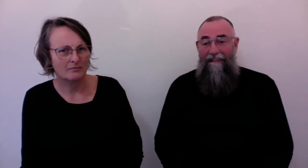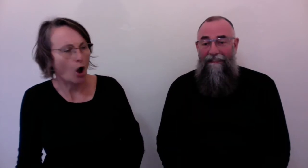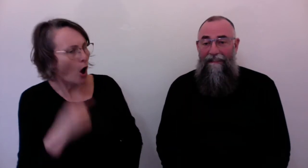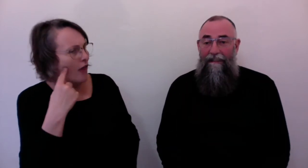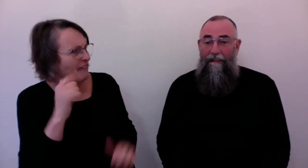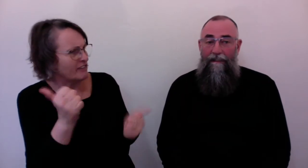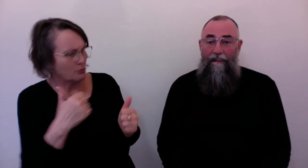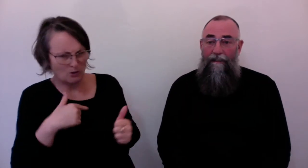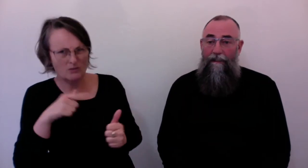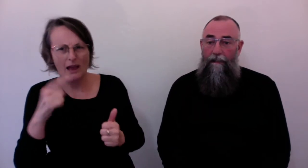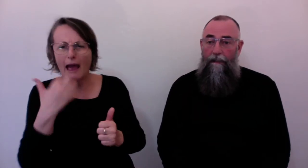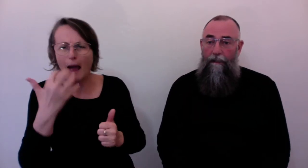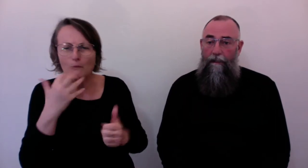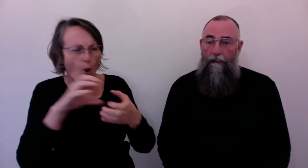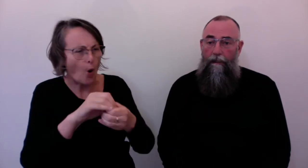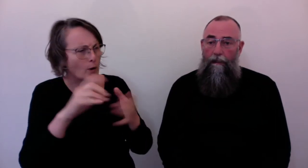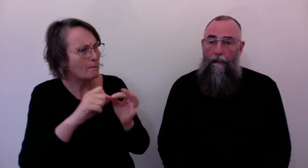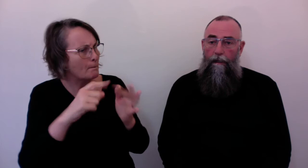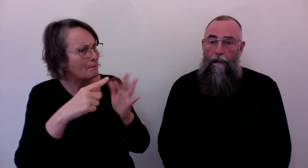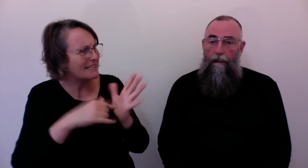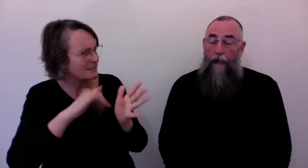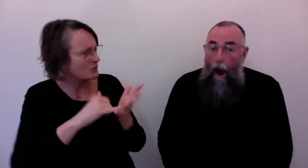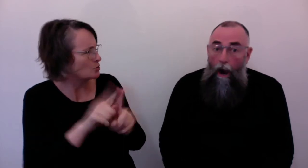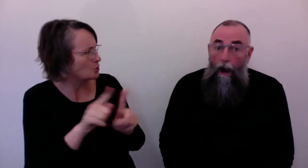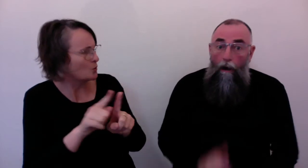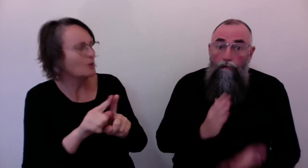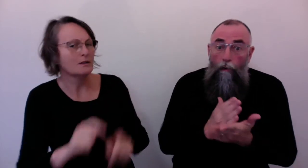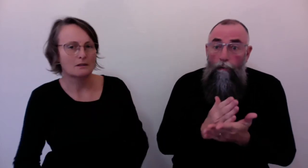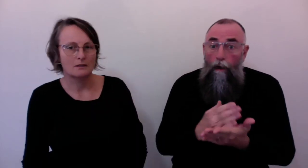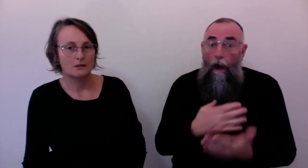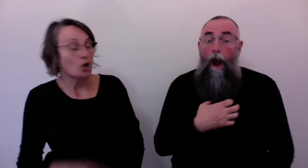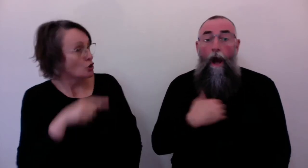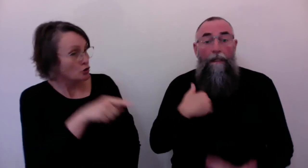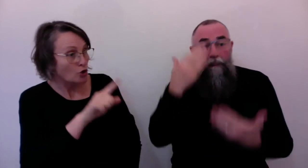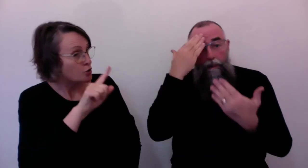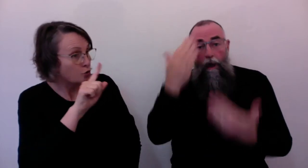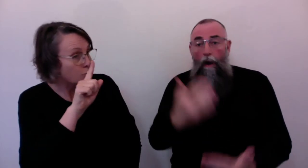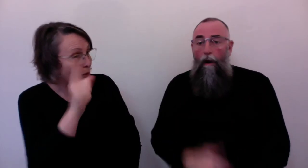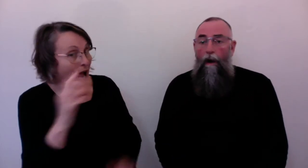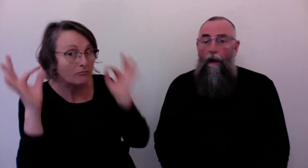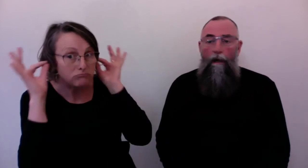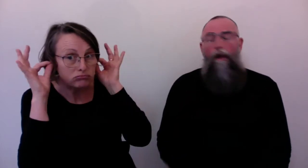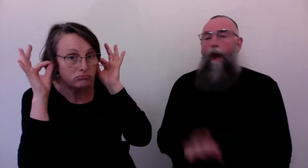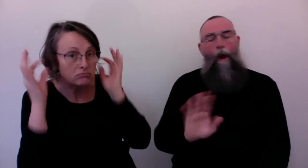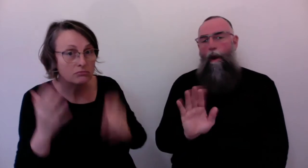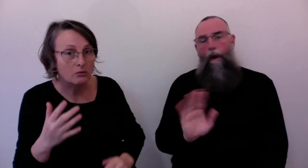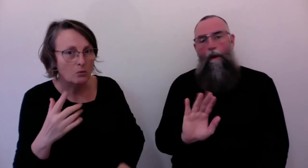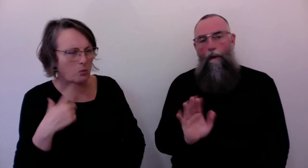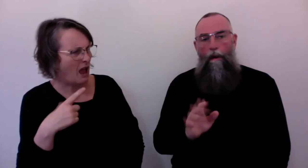Yeah. Beats. Really? They bought Beats. Oh, I didn't know that. Fun fact. So you can't wear earpods. No, Why not? because I'm profoundly deaf, so I